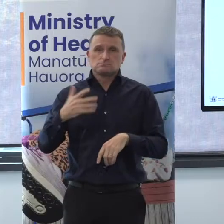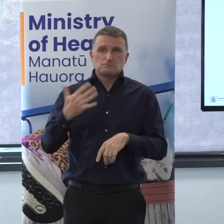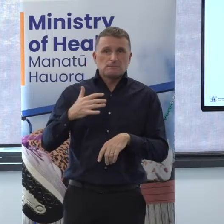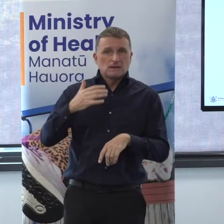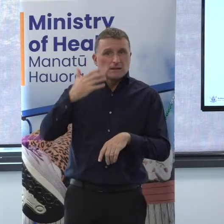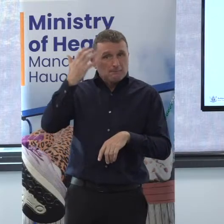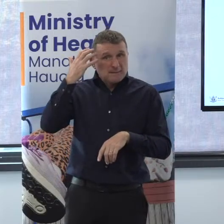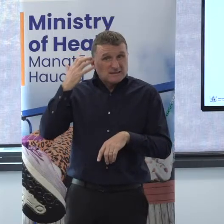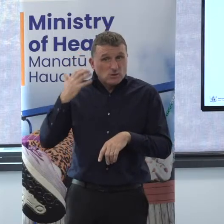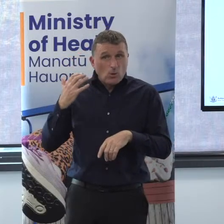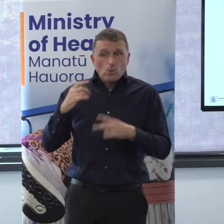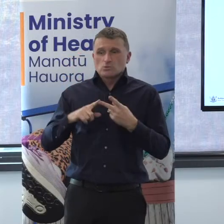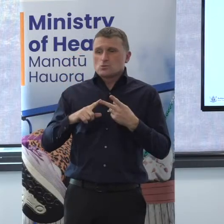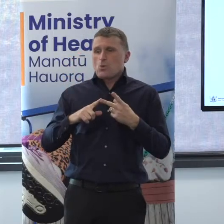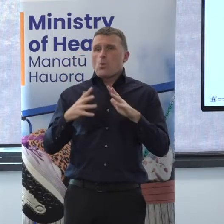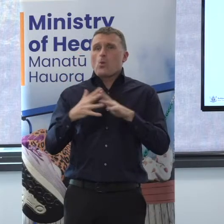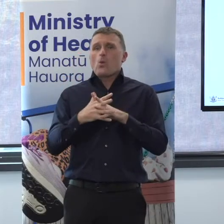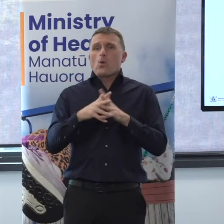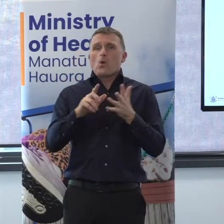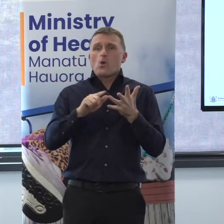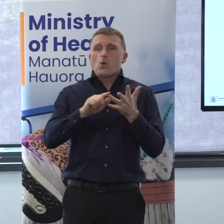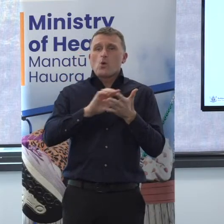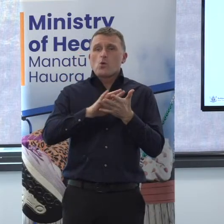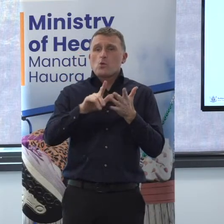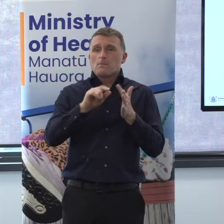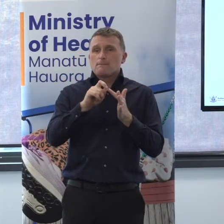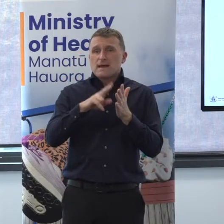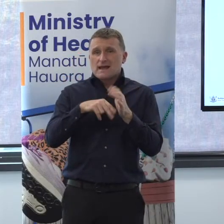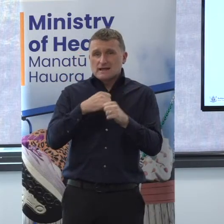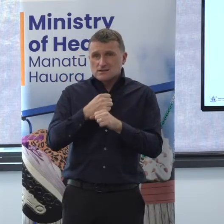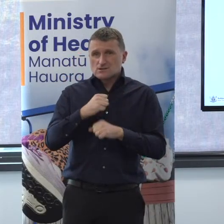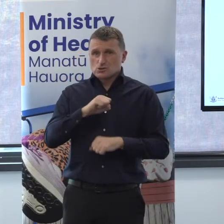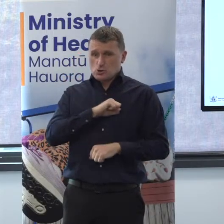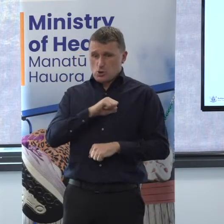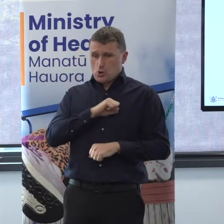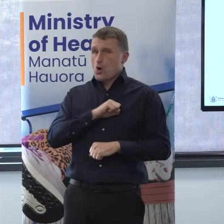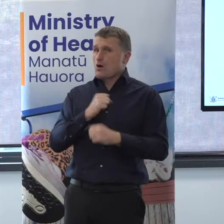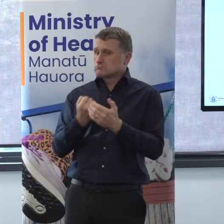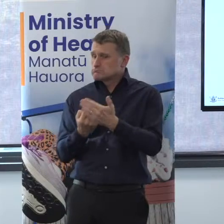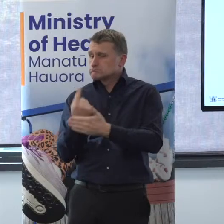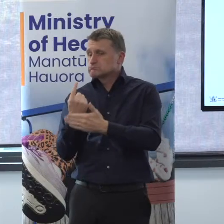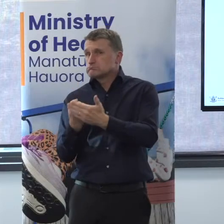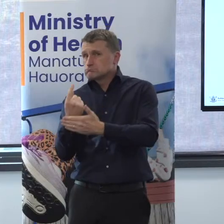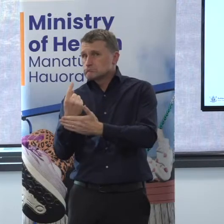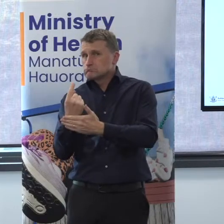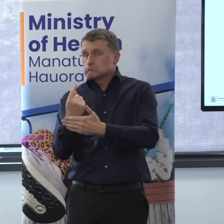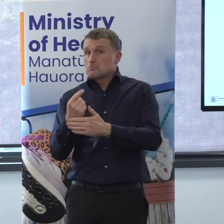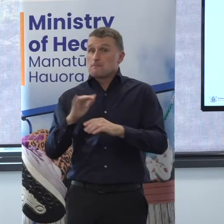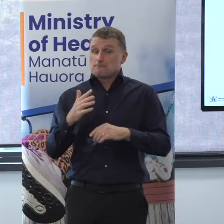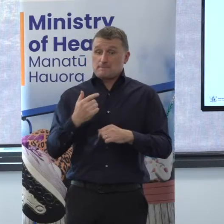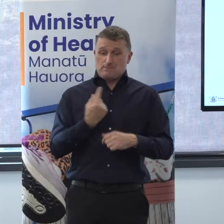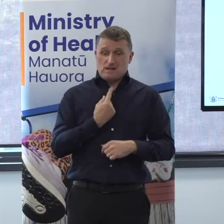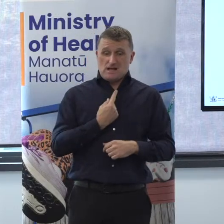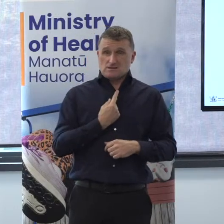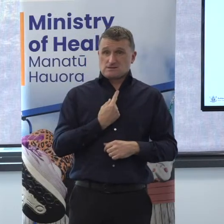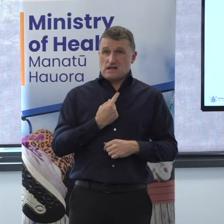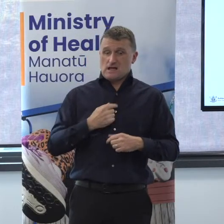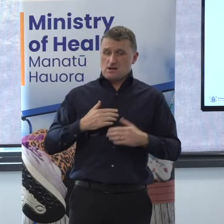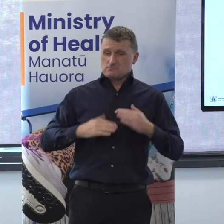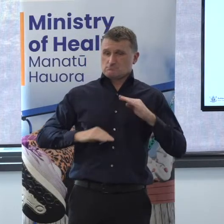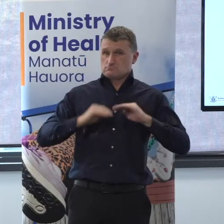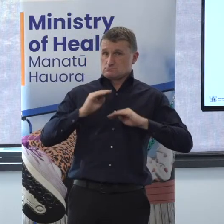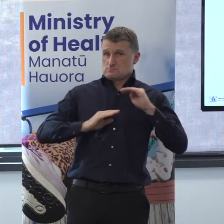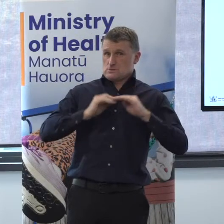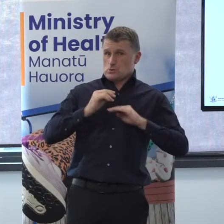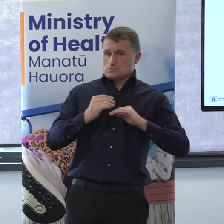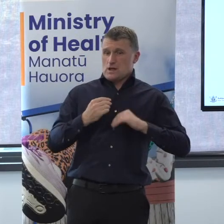which we haven't seen in recent times. Our immunity, our collective immunity to some of those infections may be a little lower